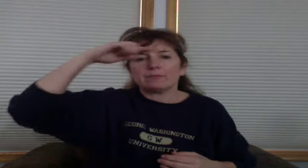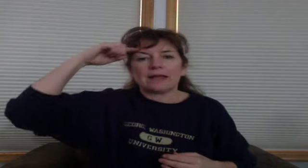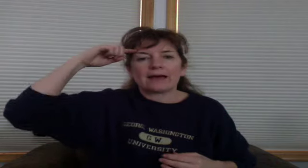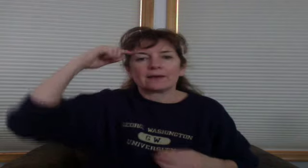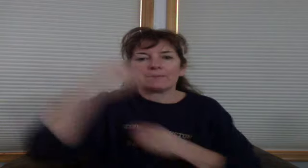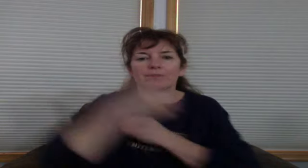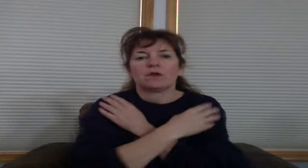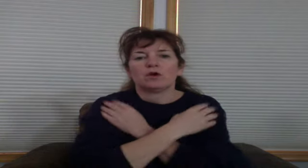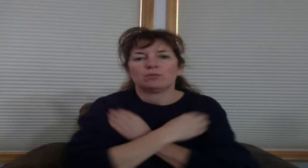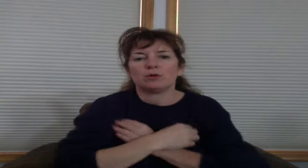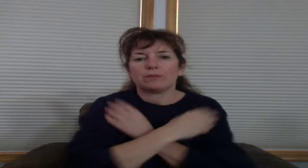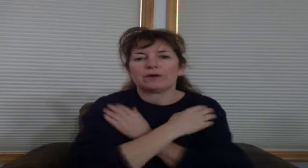black. Pull a bear.